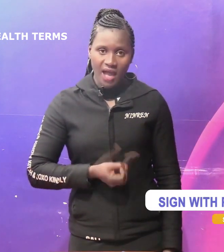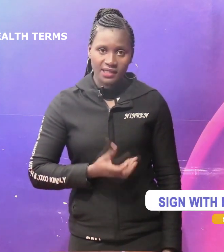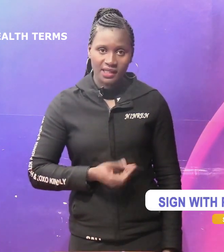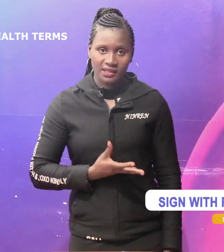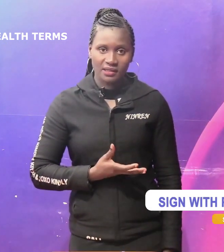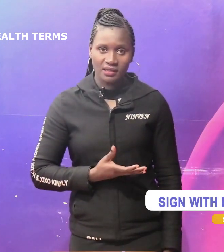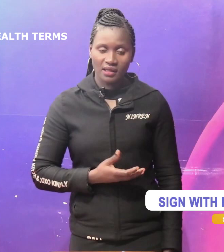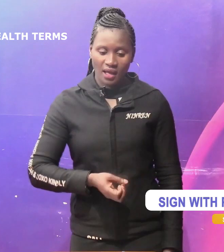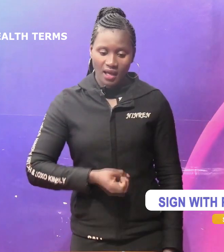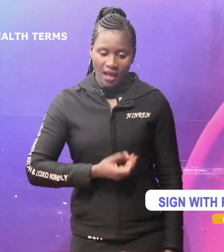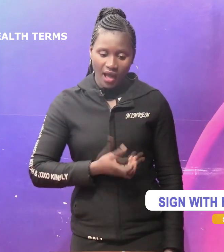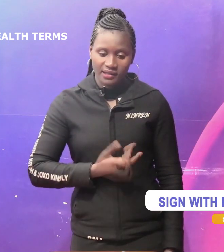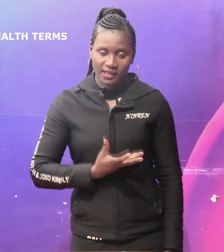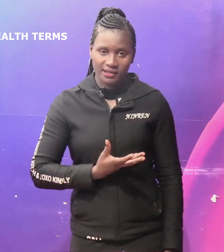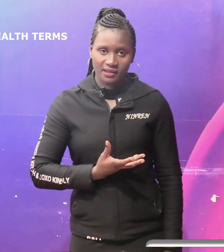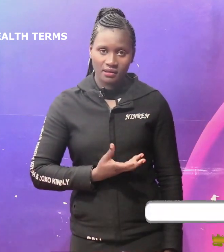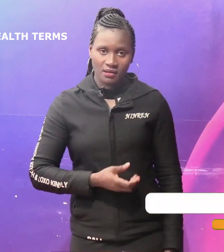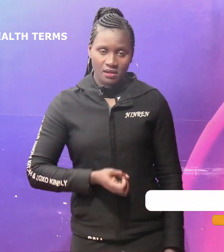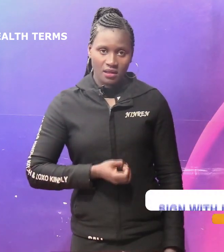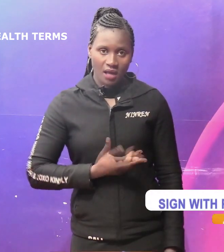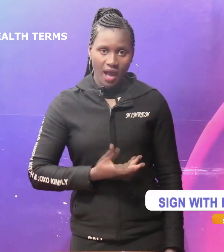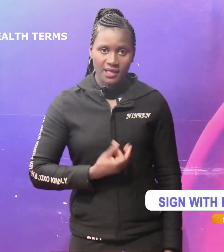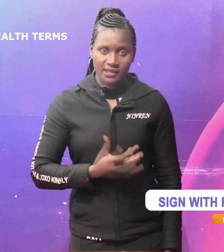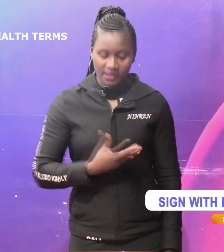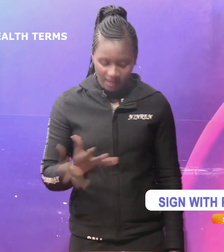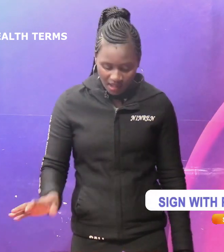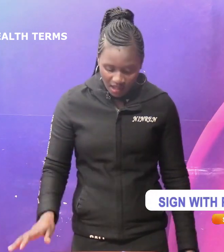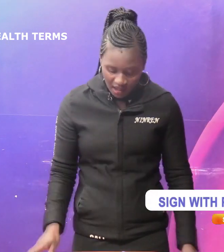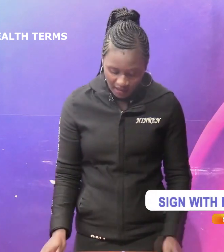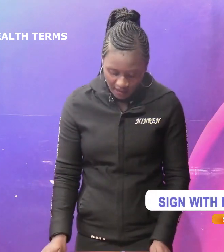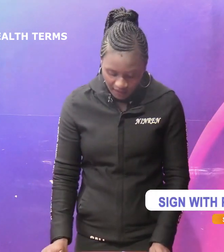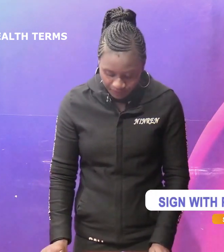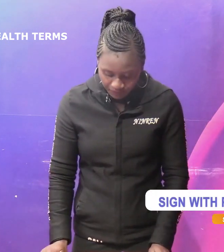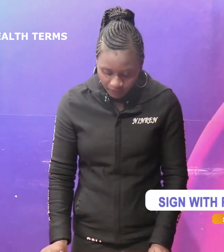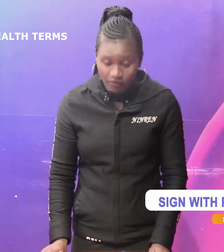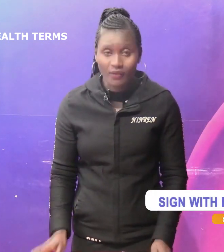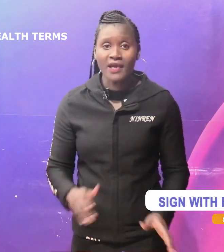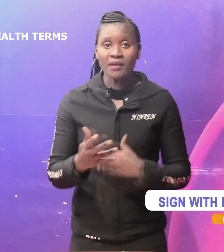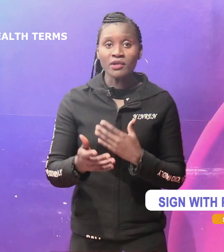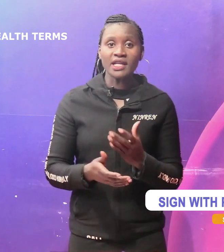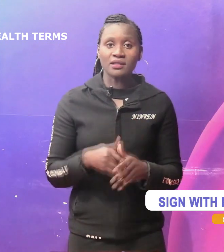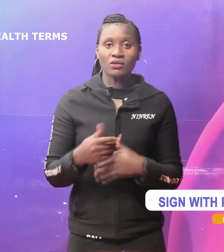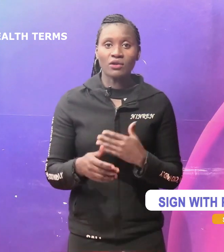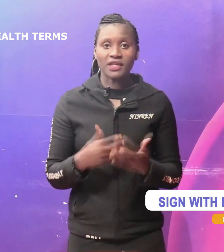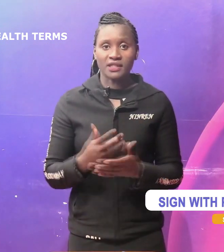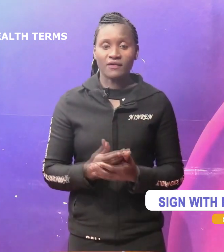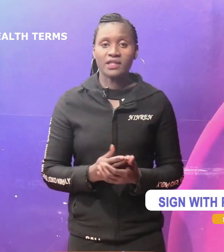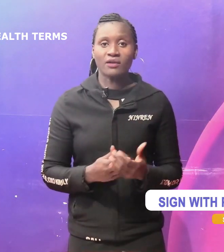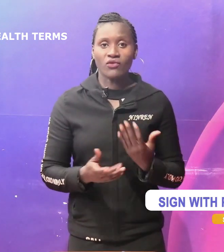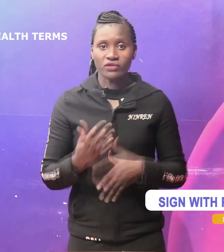Ulcers. Ulcers. Ulcers. And then let me just go faster for what we have